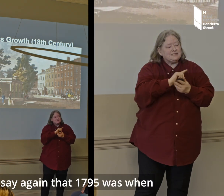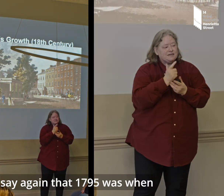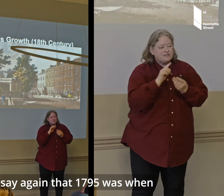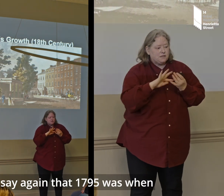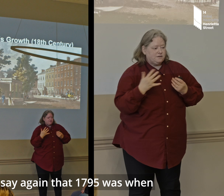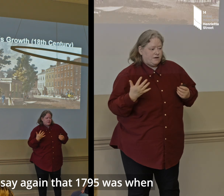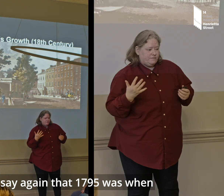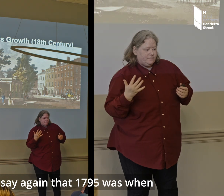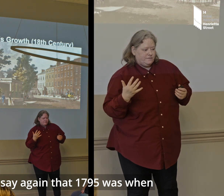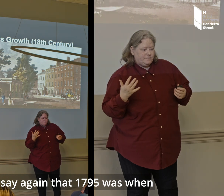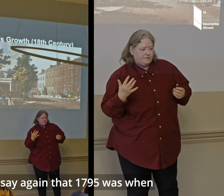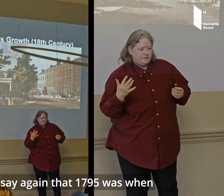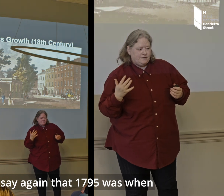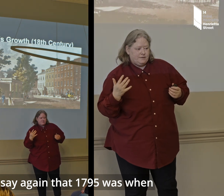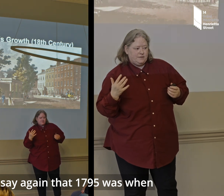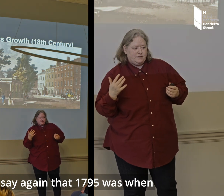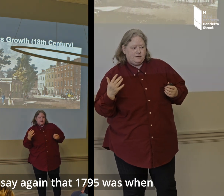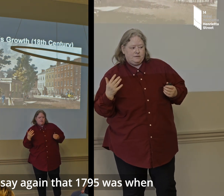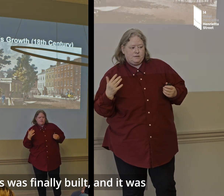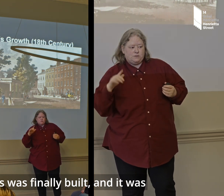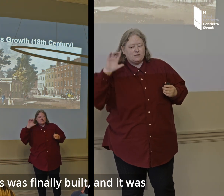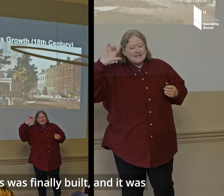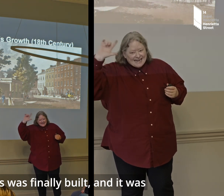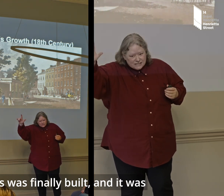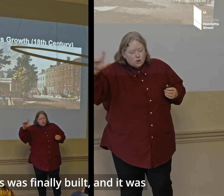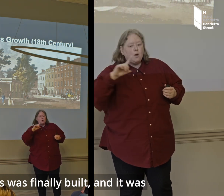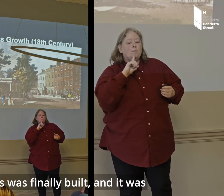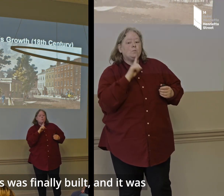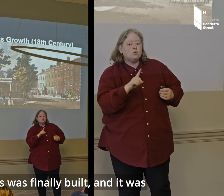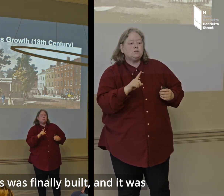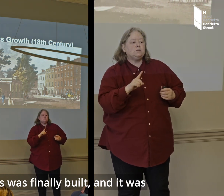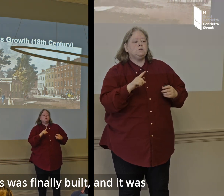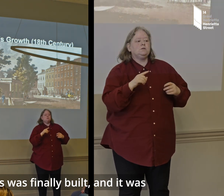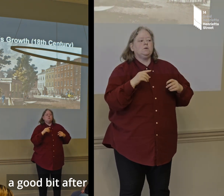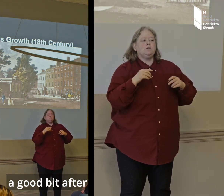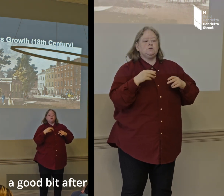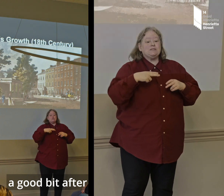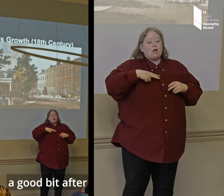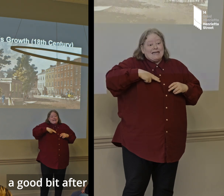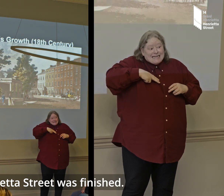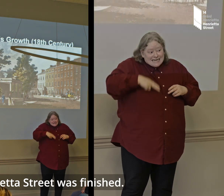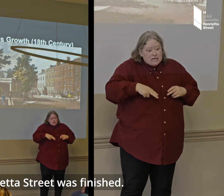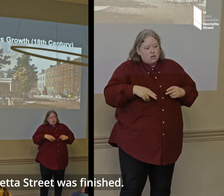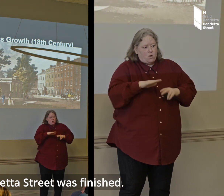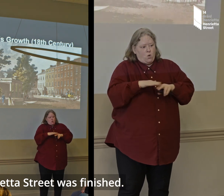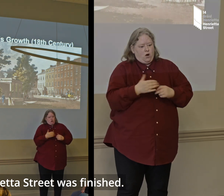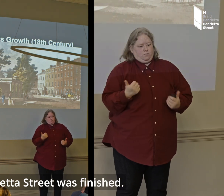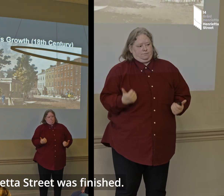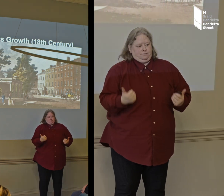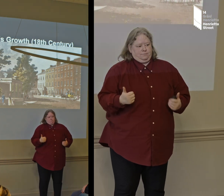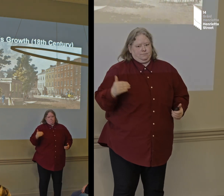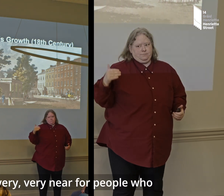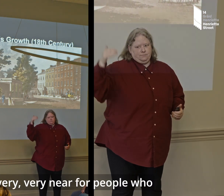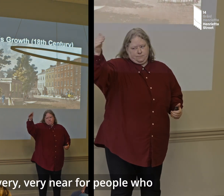And just to say again that 1795 is when King's Inns was finally built, and it was a good bit after Henrietta Street was